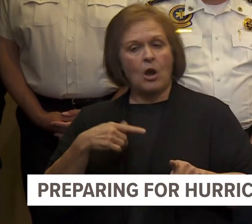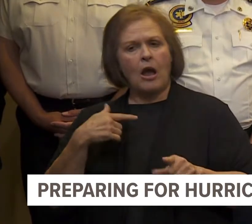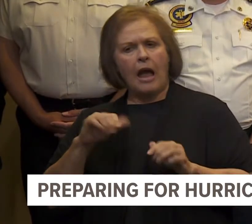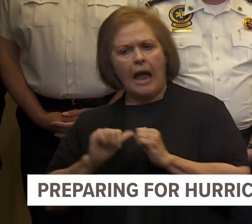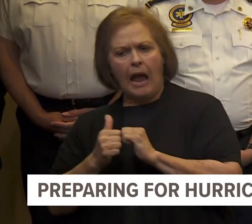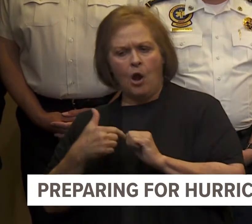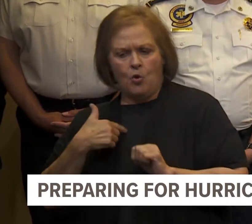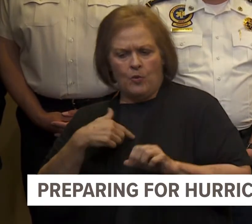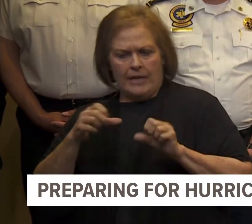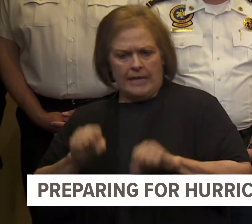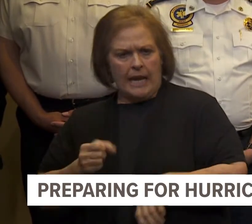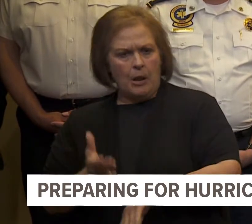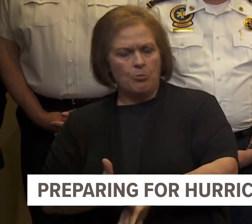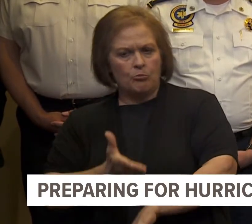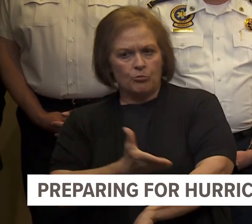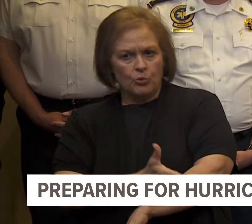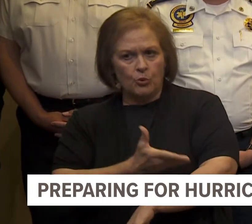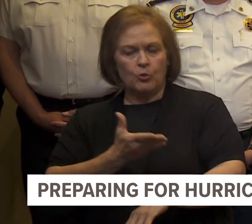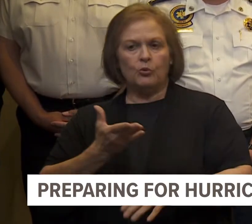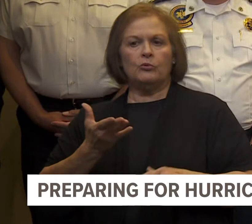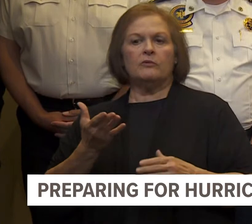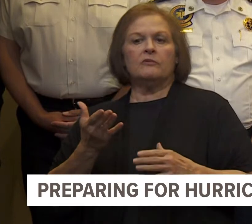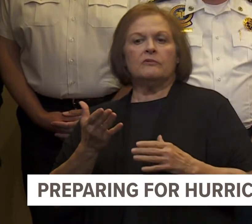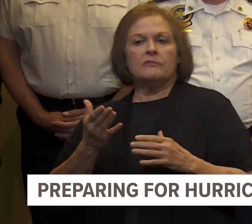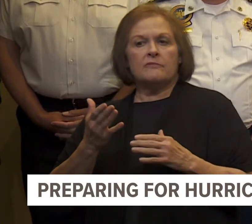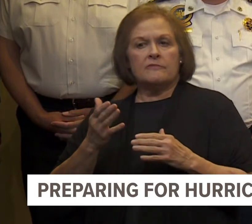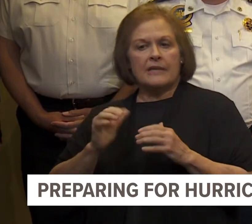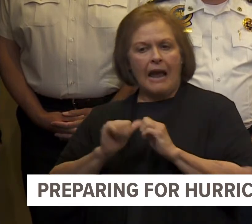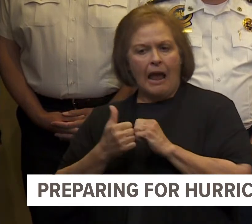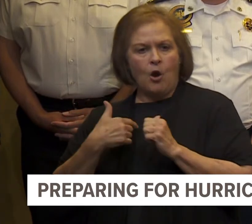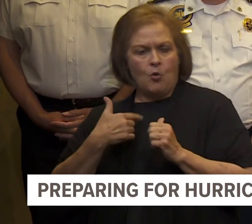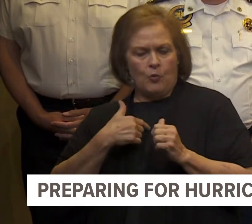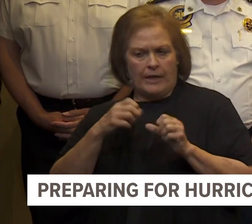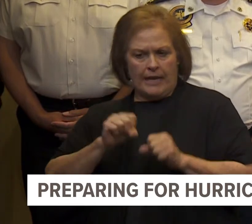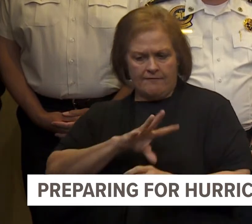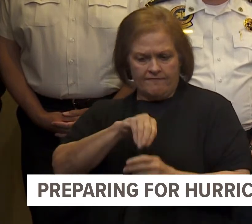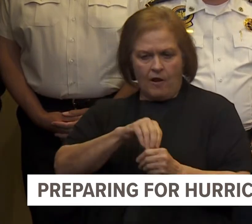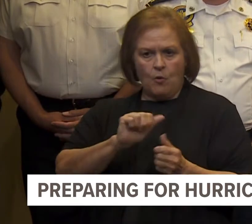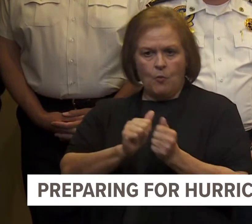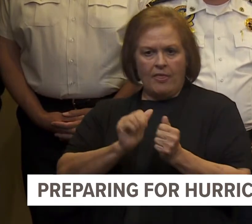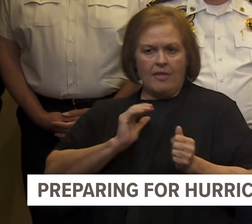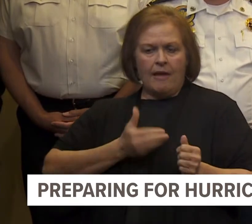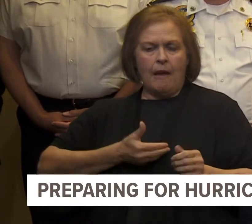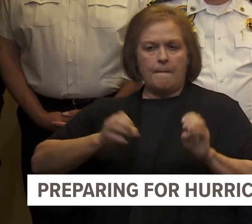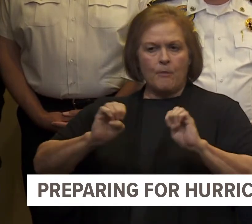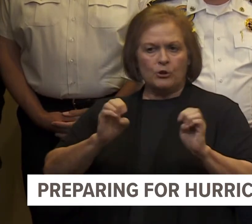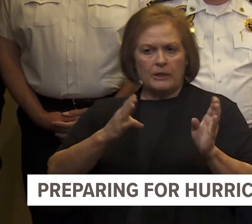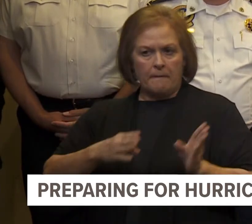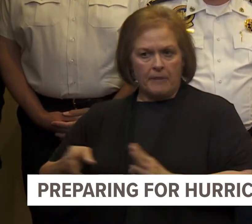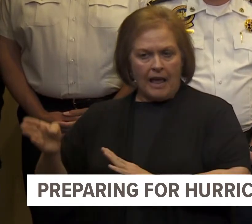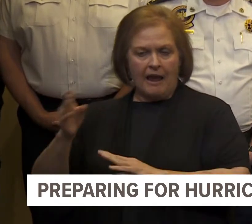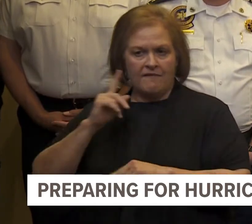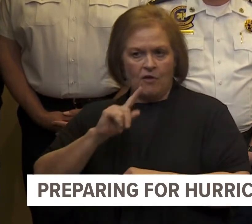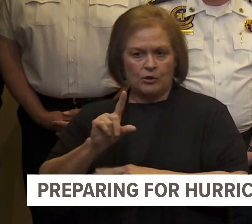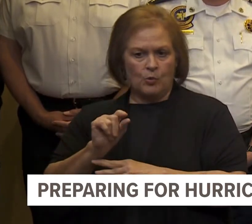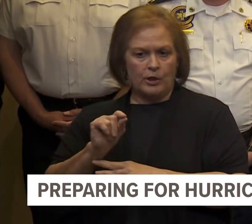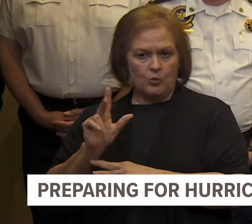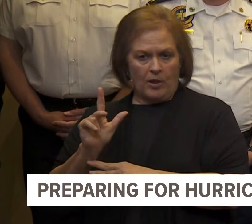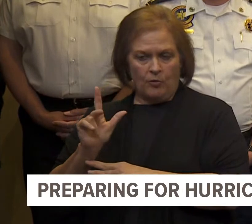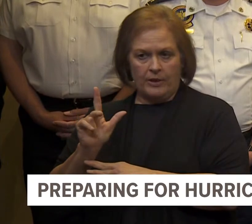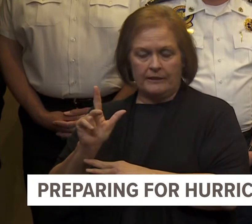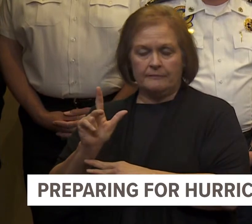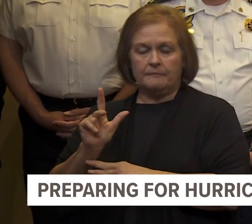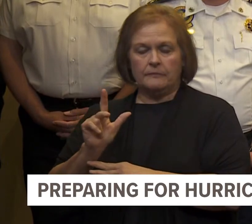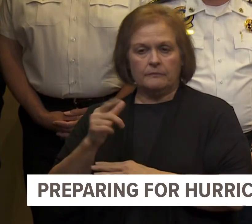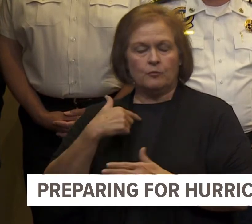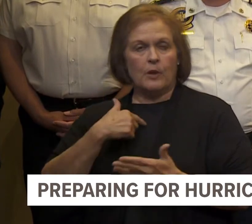and we have embedded those improvements into our emergency plans for hurricane season 2023.